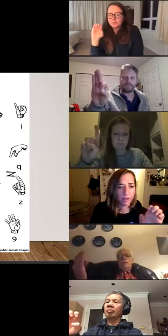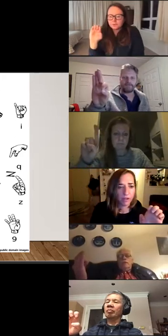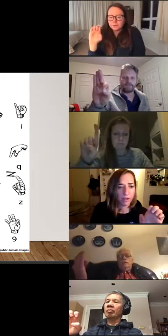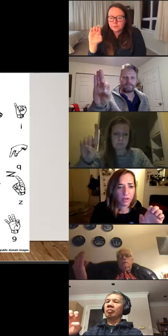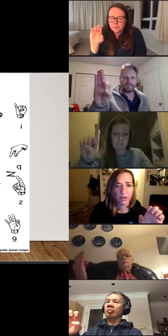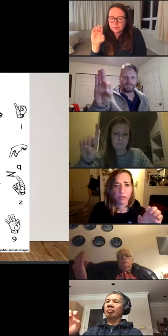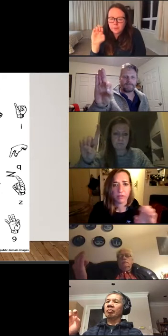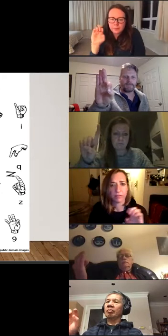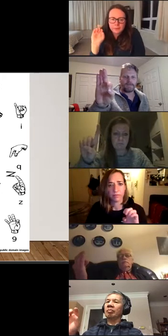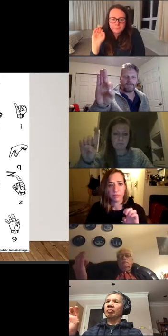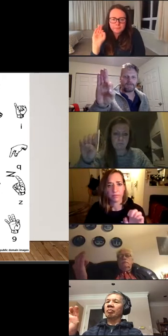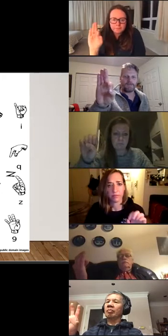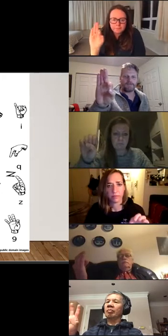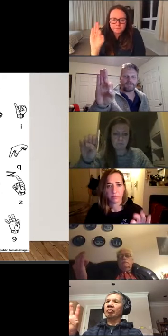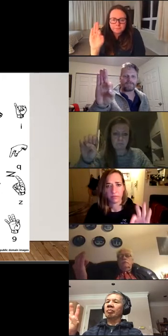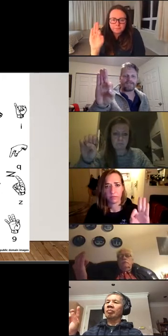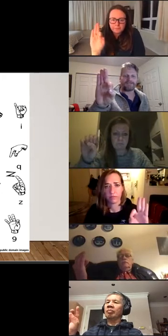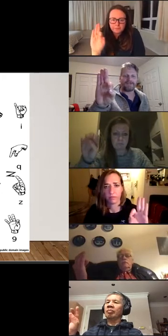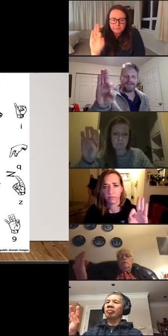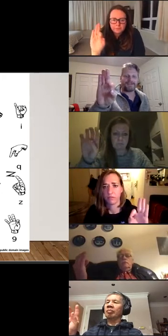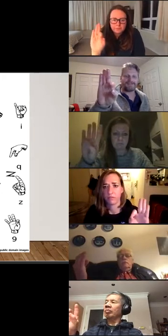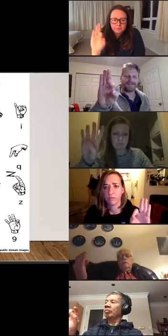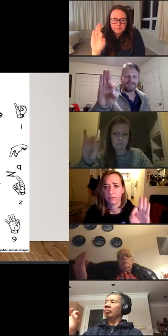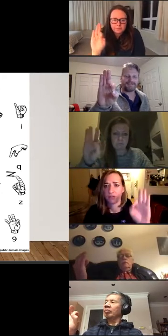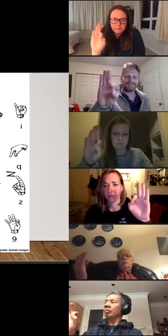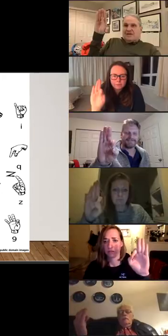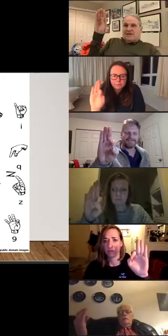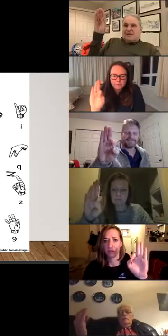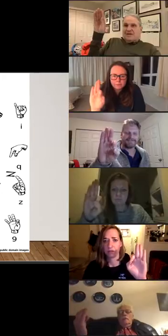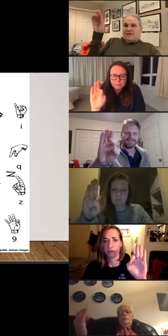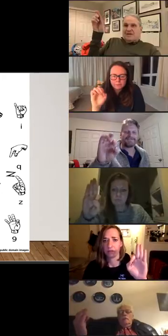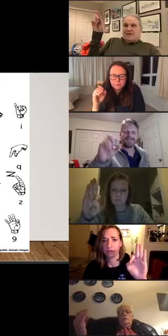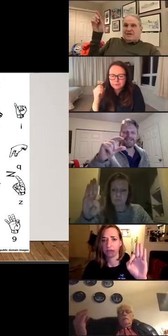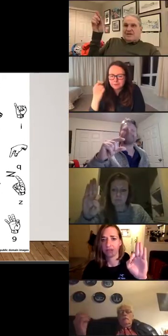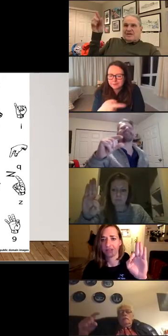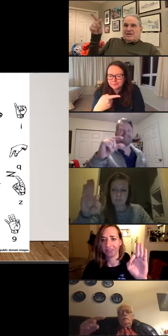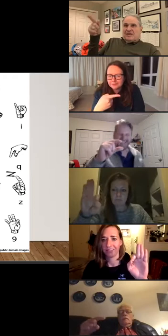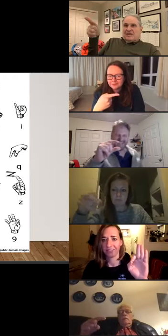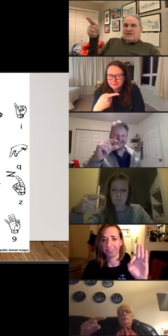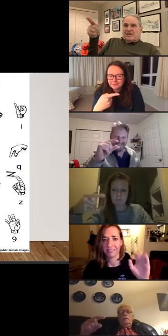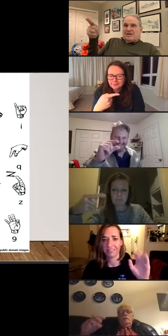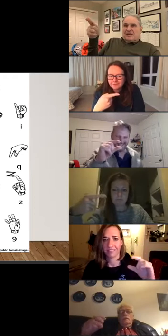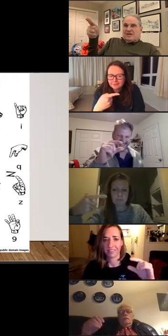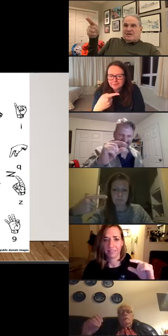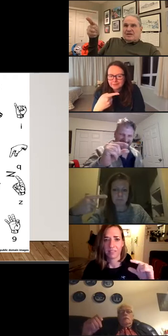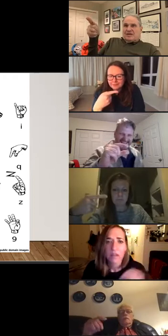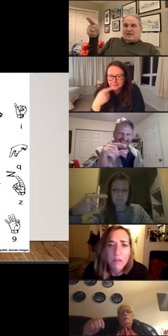F. Excellent. What happens? What's after F, Jacqueline? G.